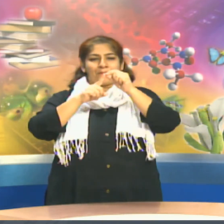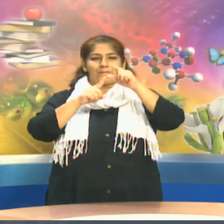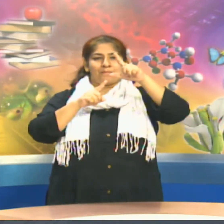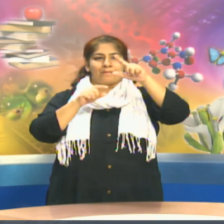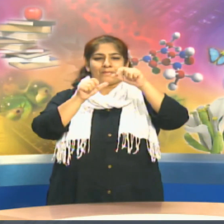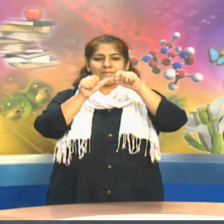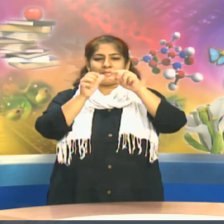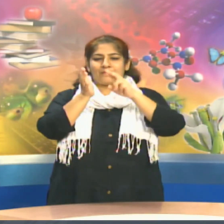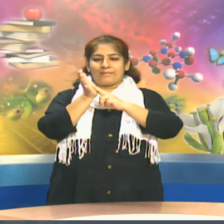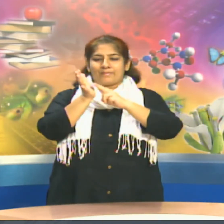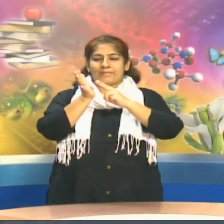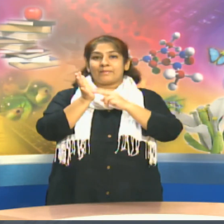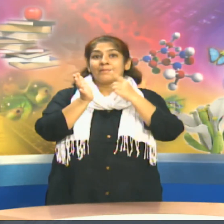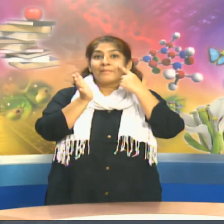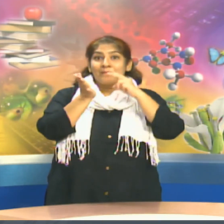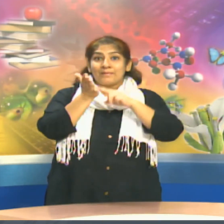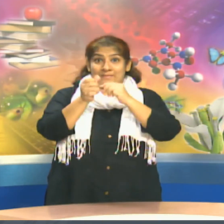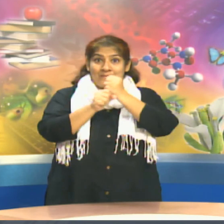Like when we do planning,